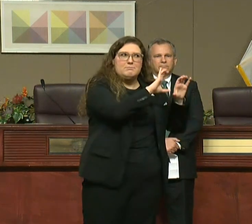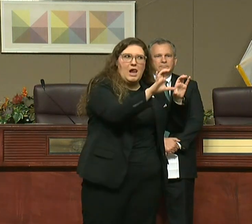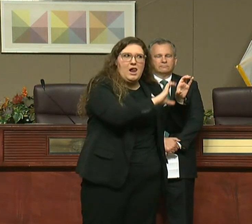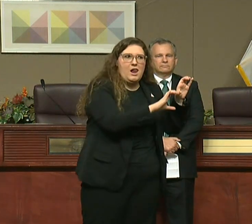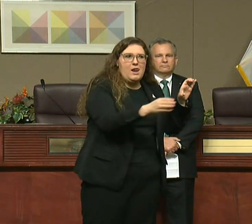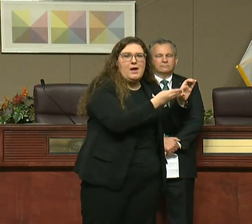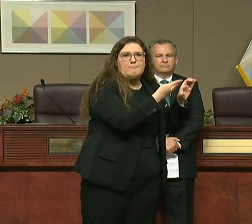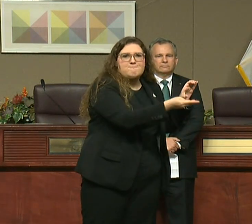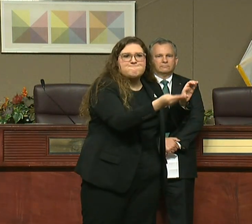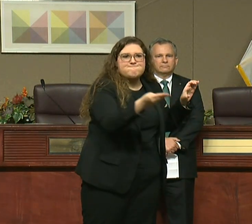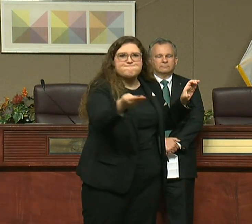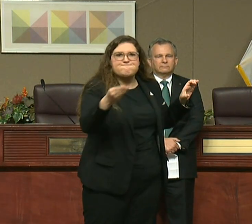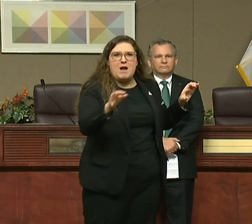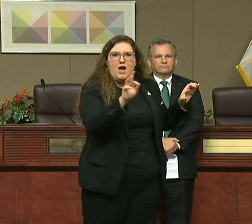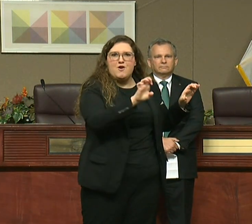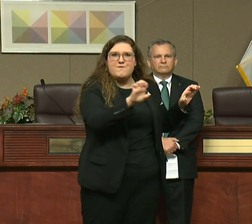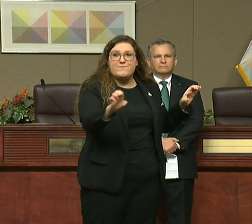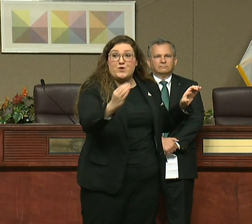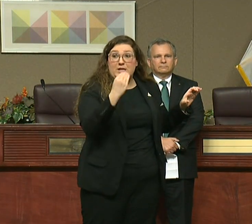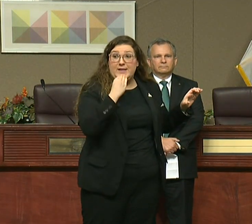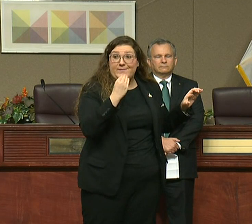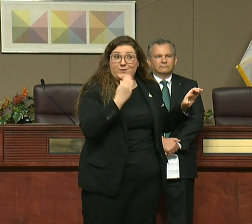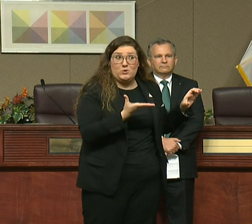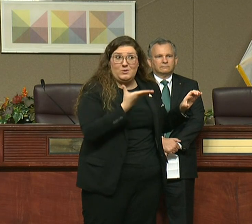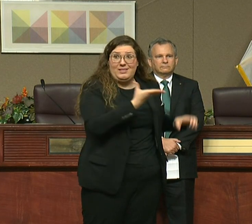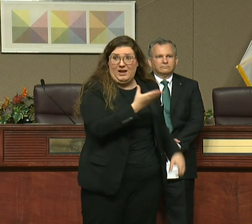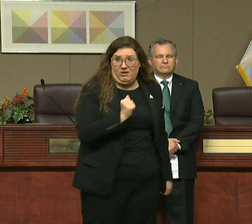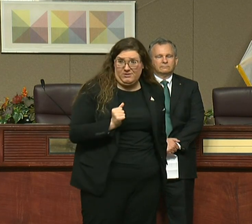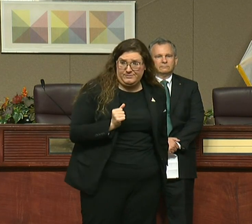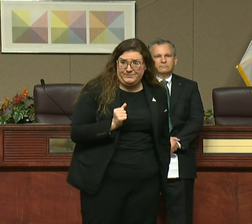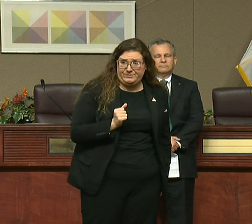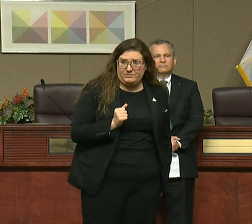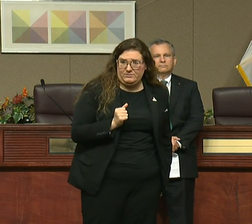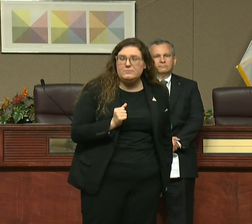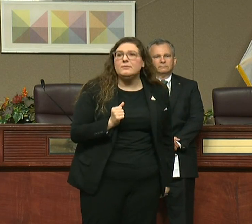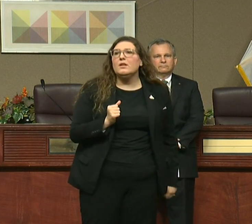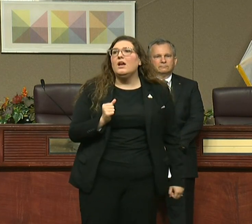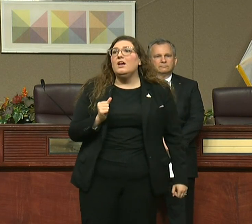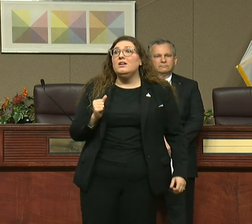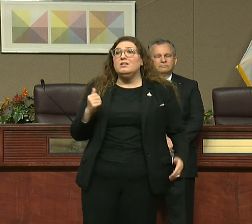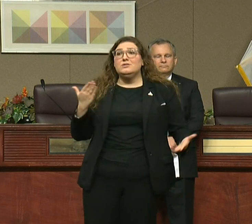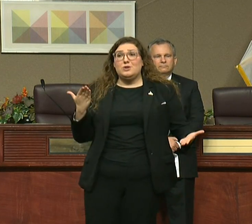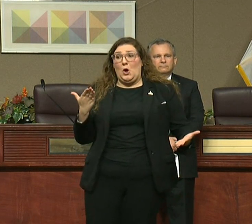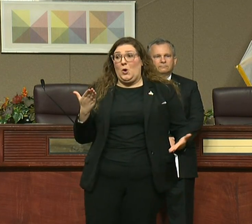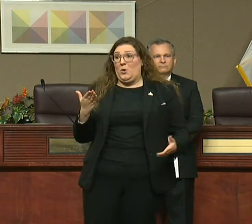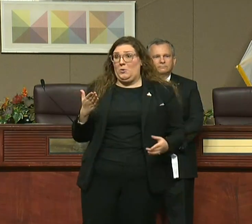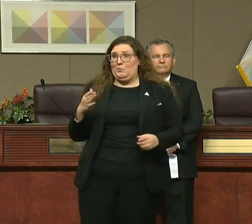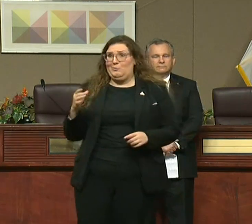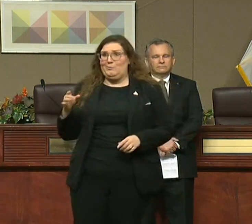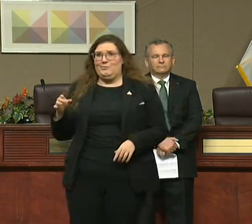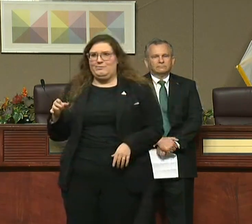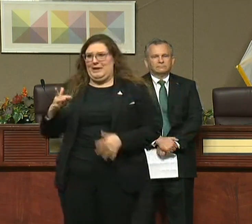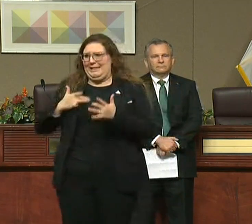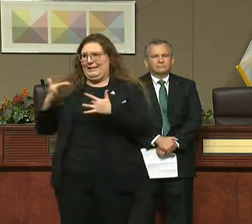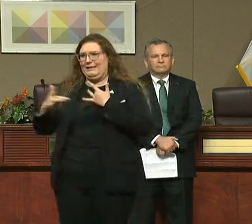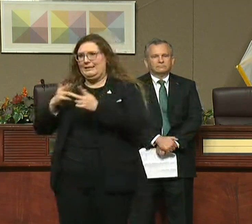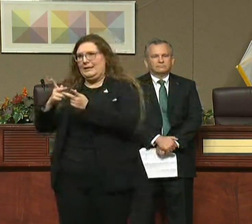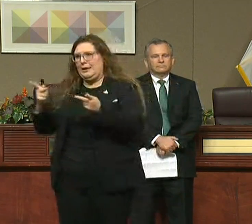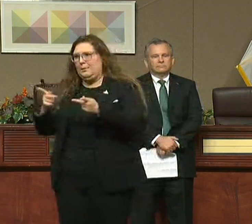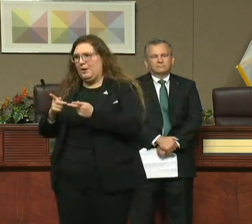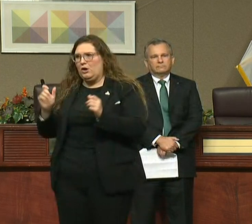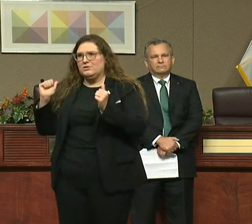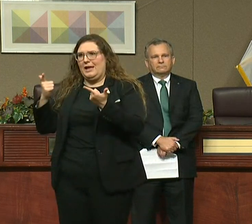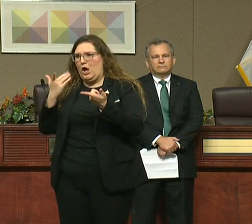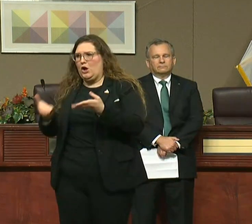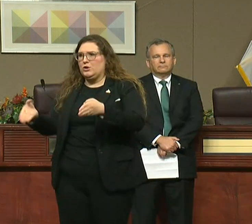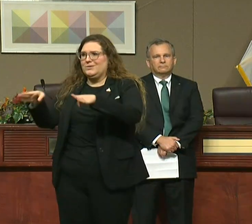of where there's food insufficiency within our community. So when they shut down, it creates challenges